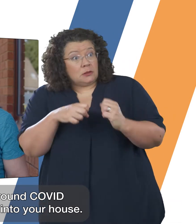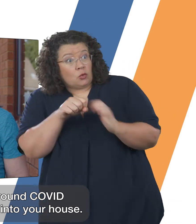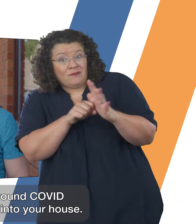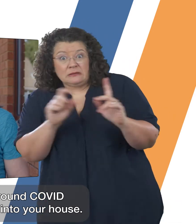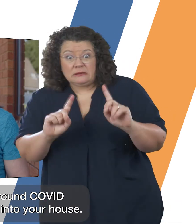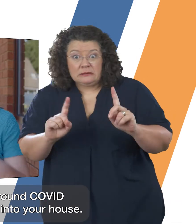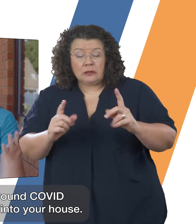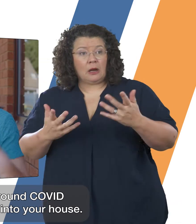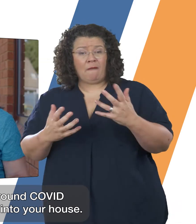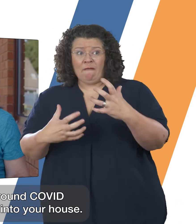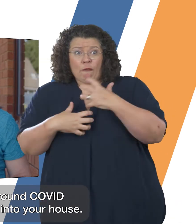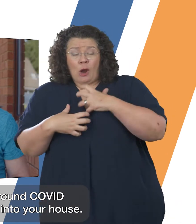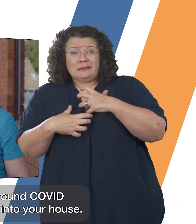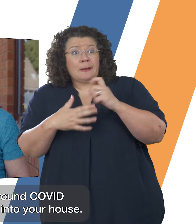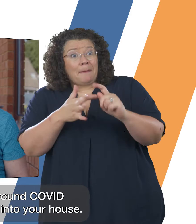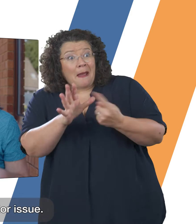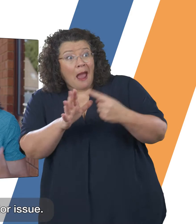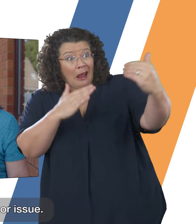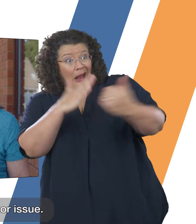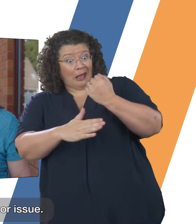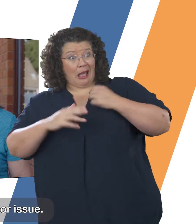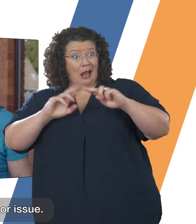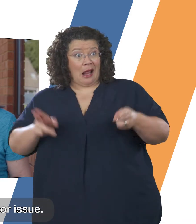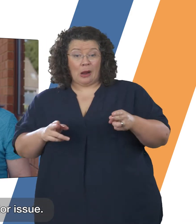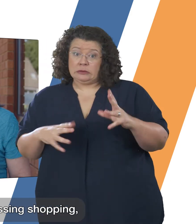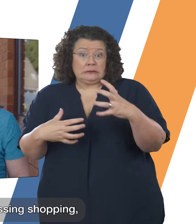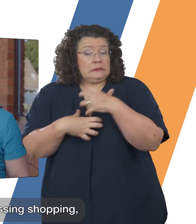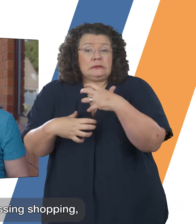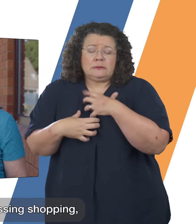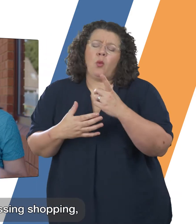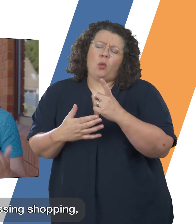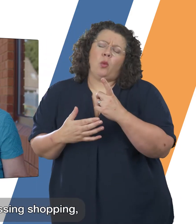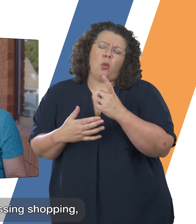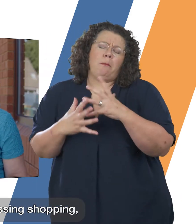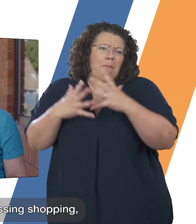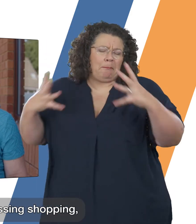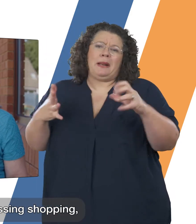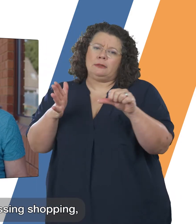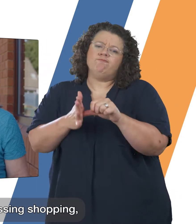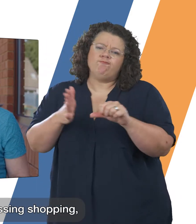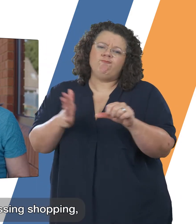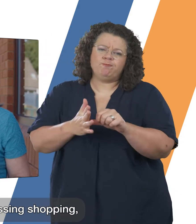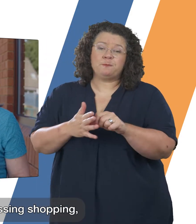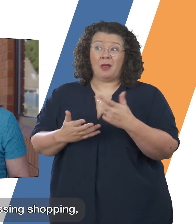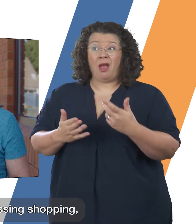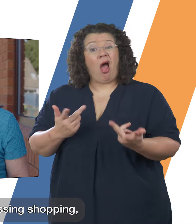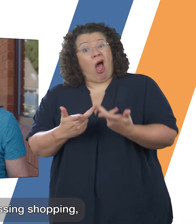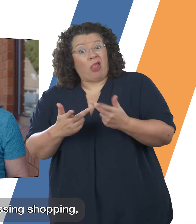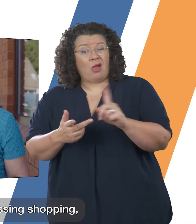COVID and having PAs come into your house. That was a major issue. Also things like accessing shopping,